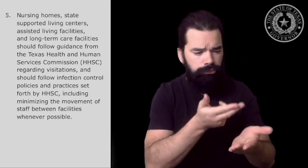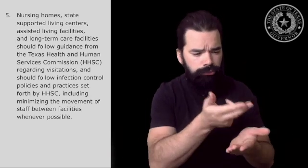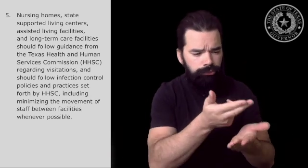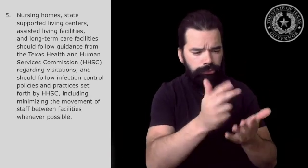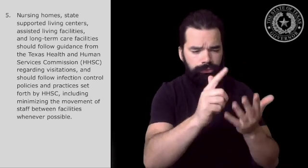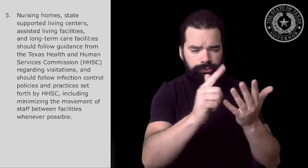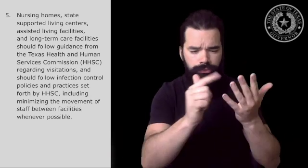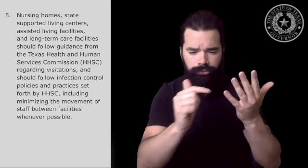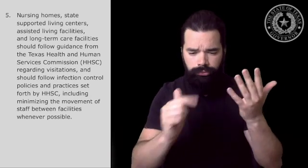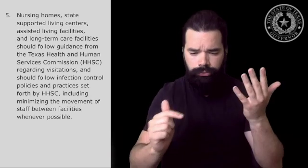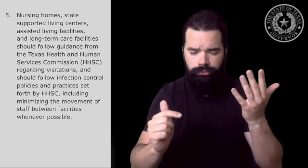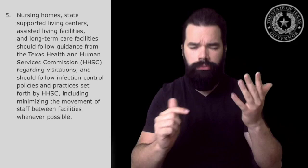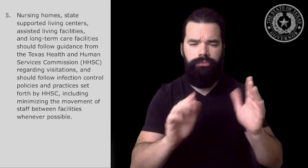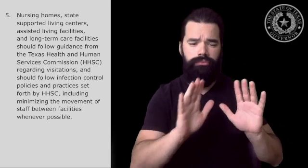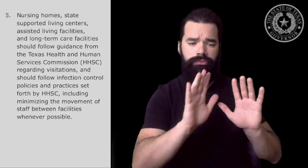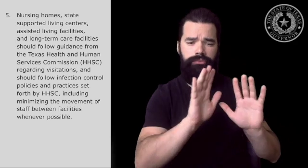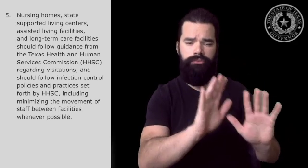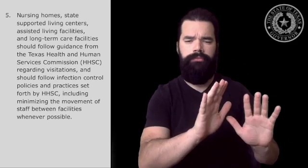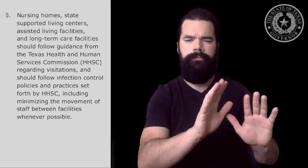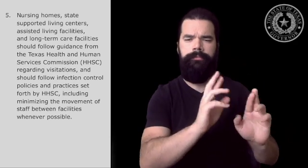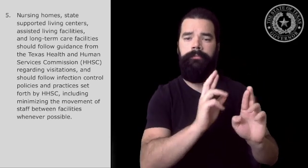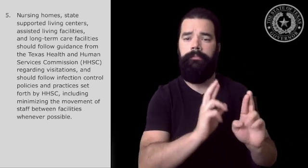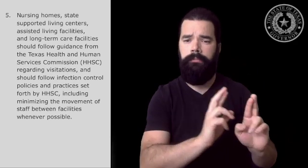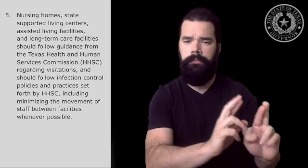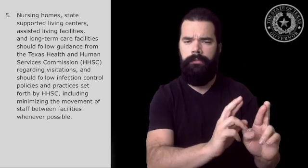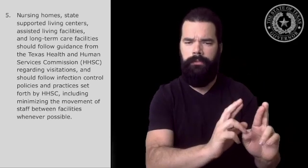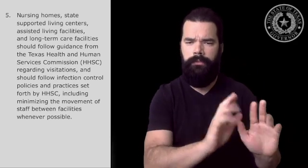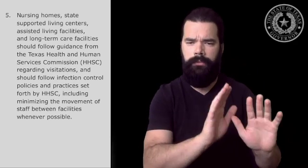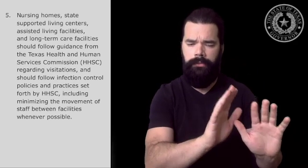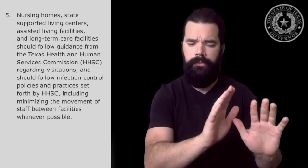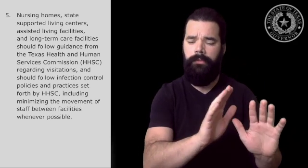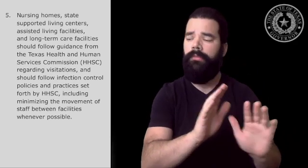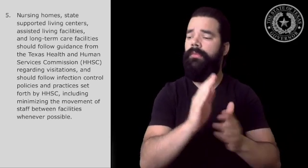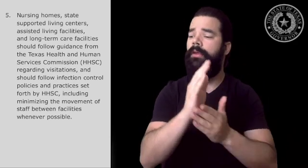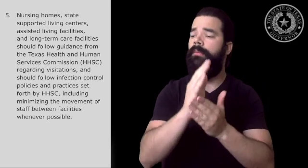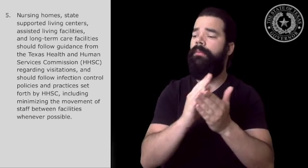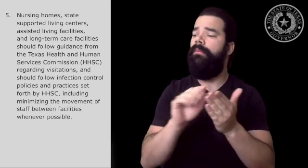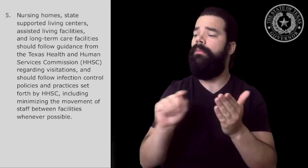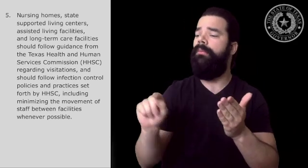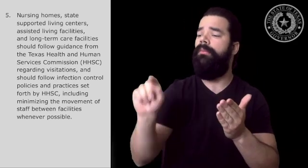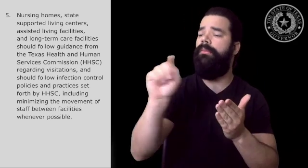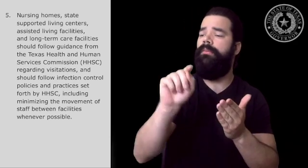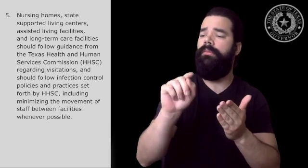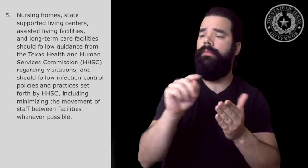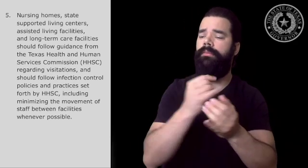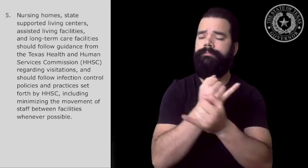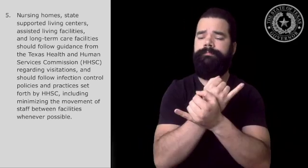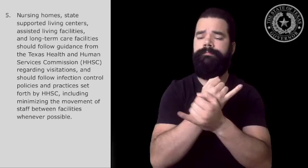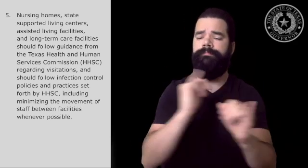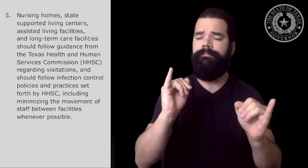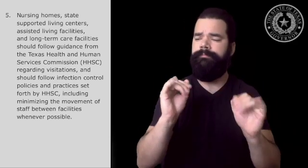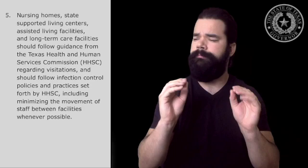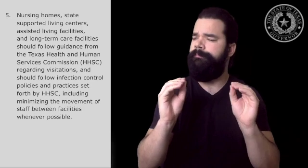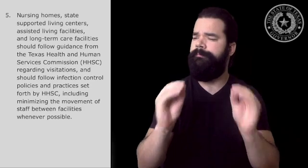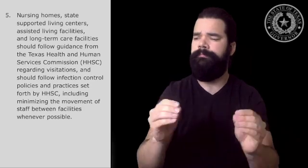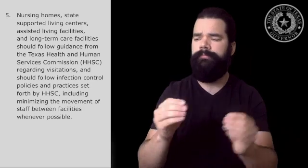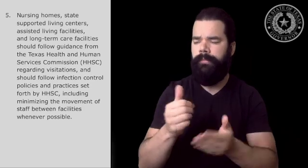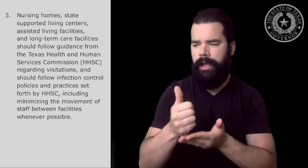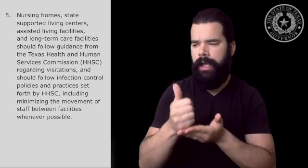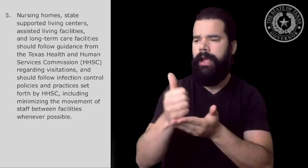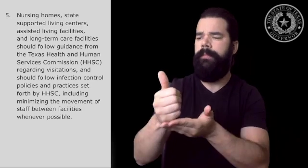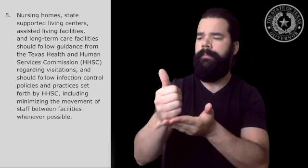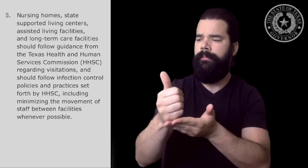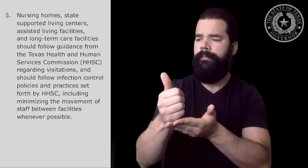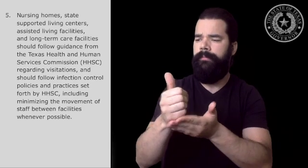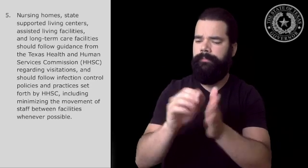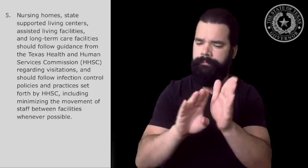follow infection control policies and practices set forth by HHSC, including minimizing